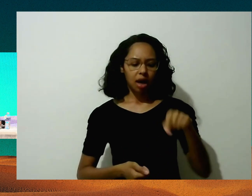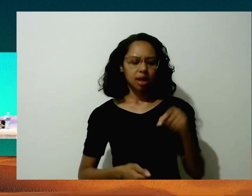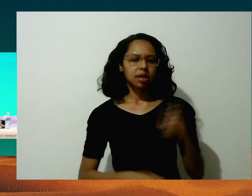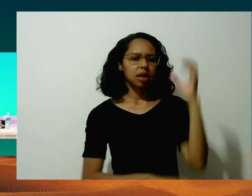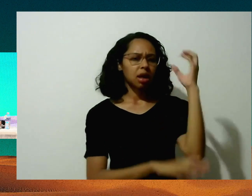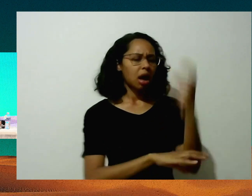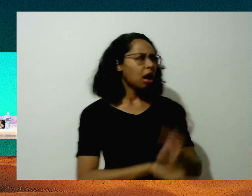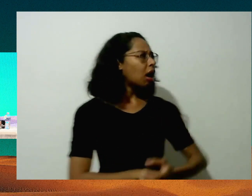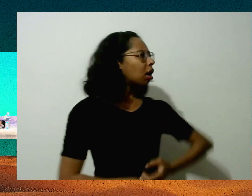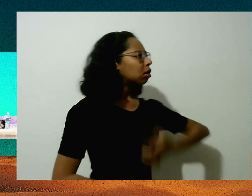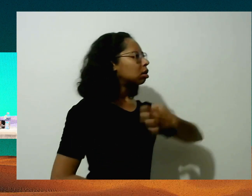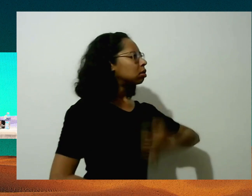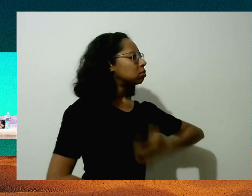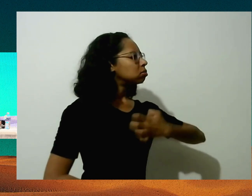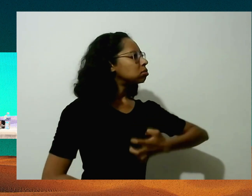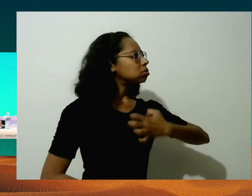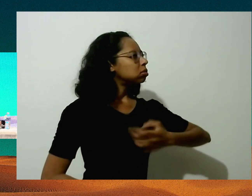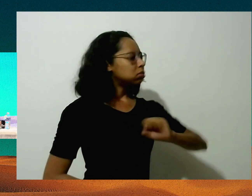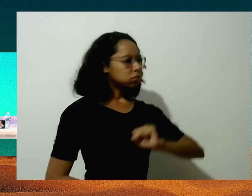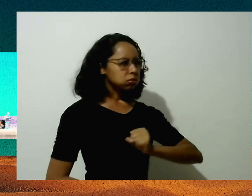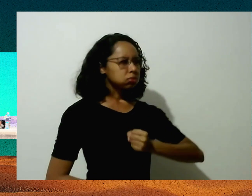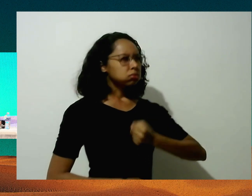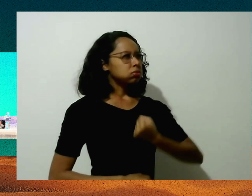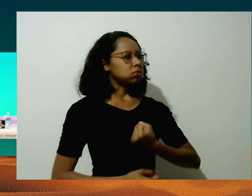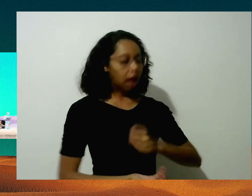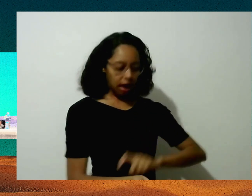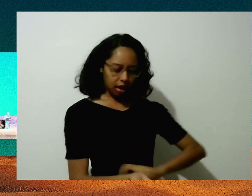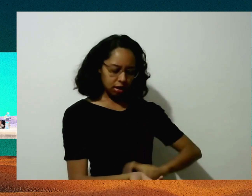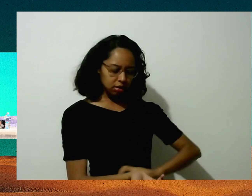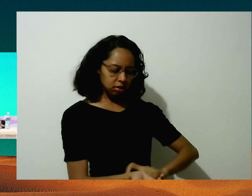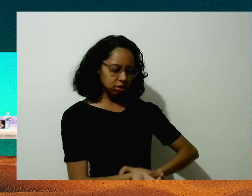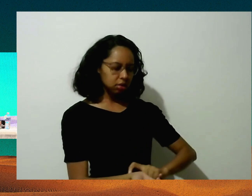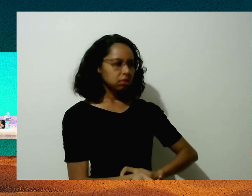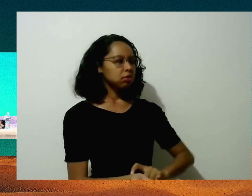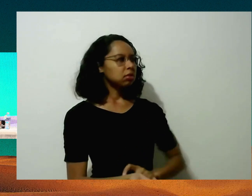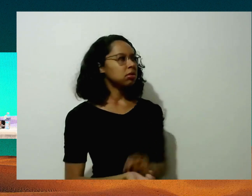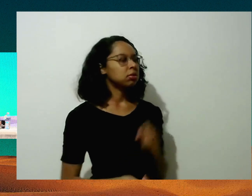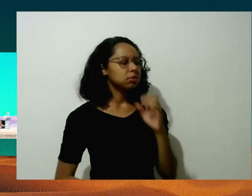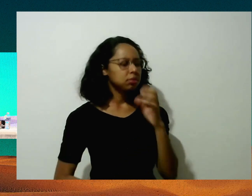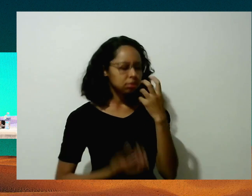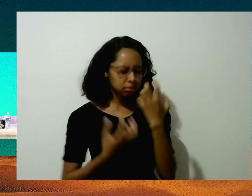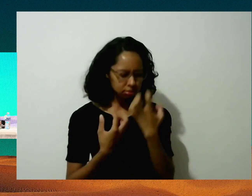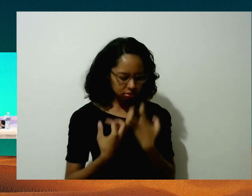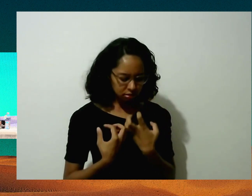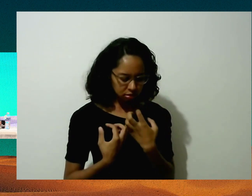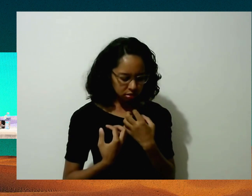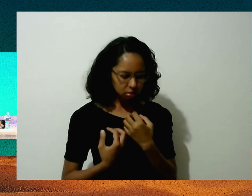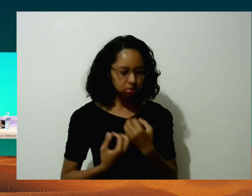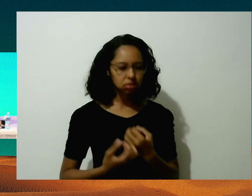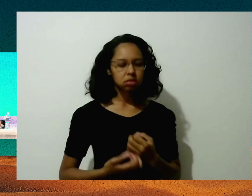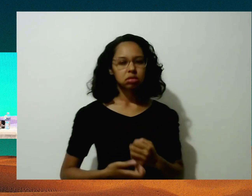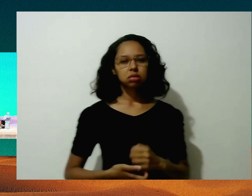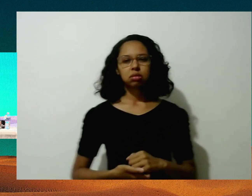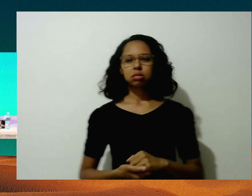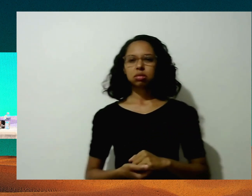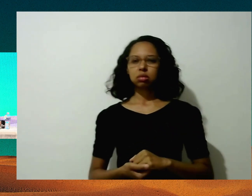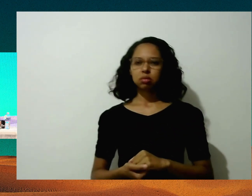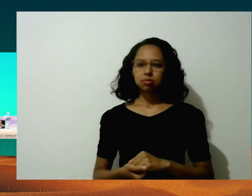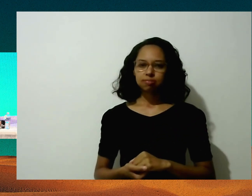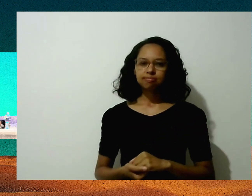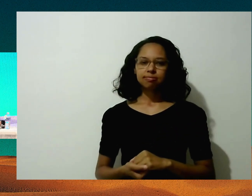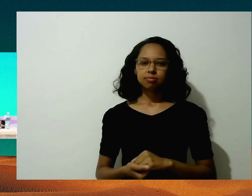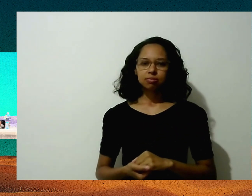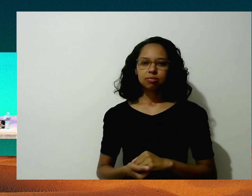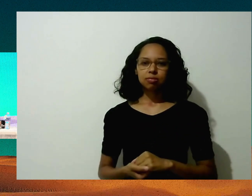e descaiu-lhe o semblante. And Cain was very angry, and his countenance fell. Irmãos, olhando com